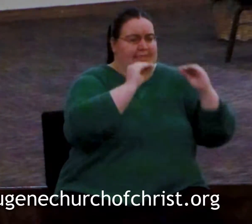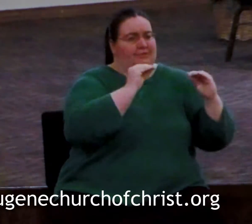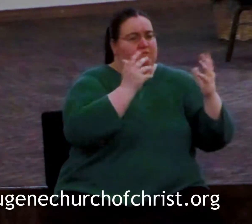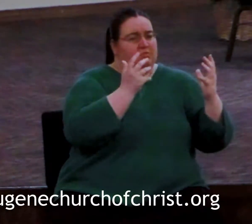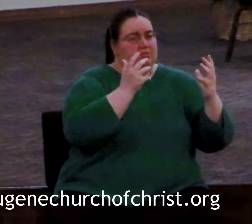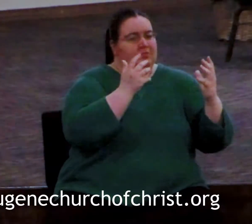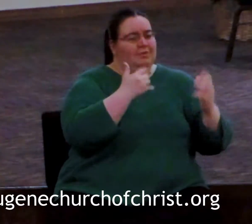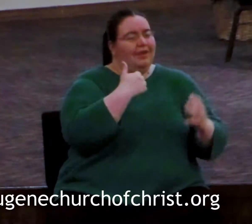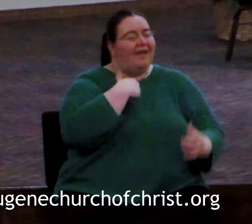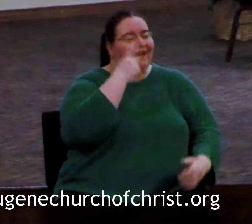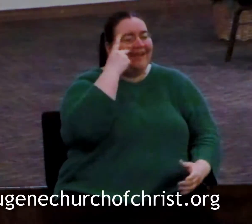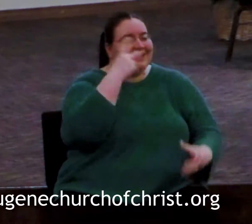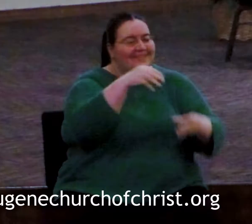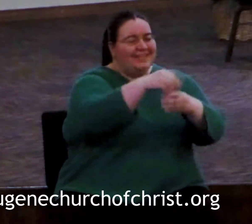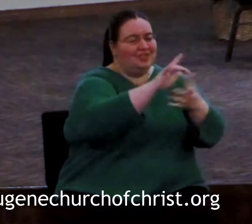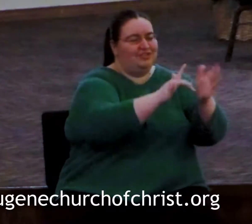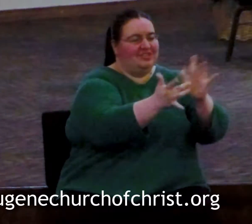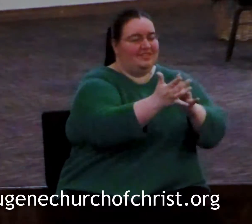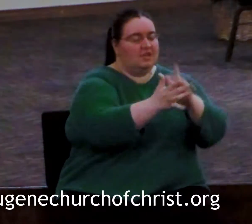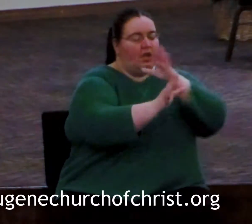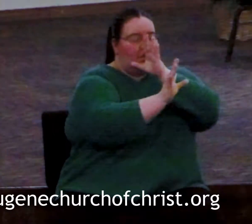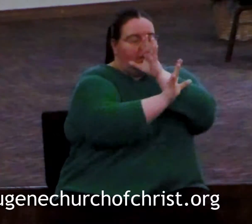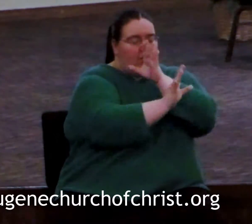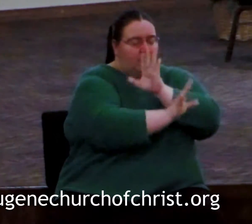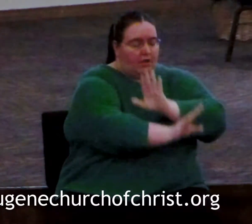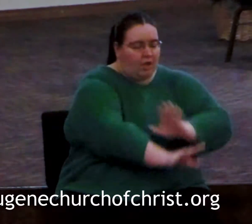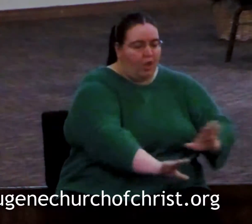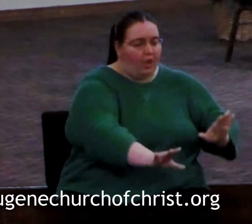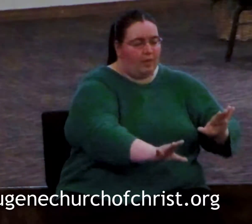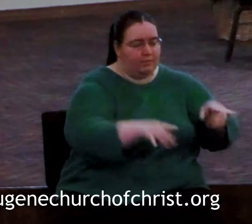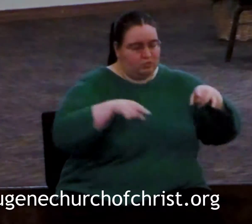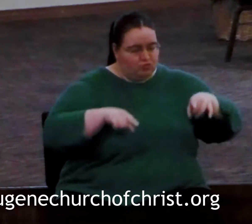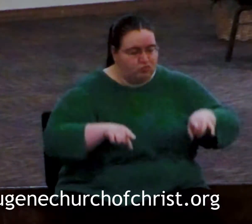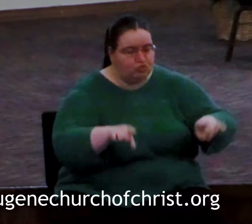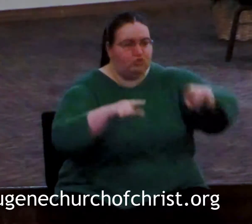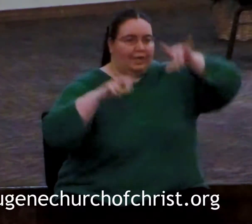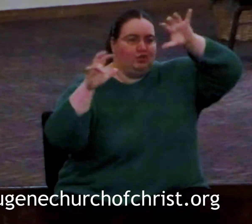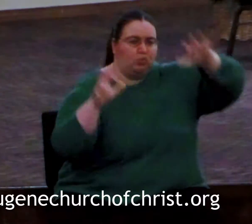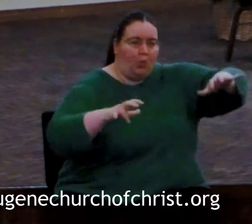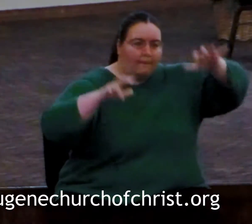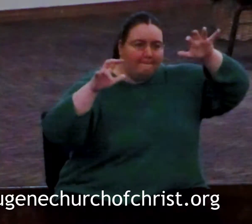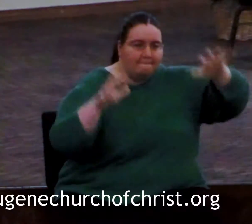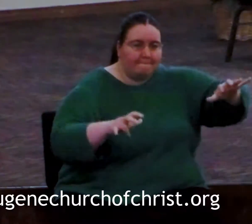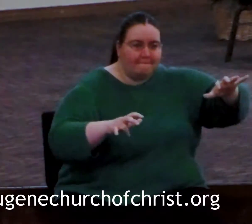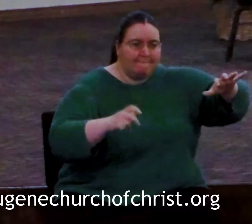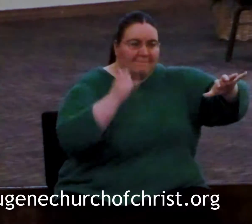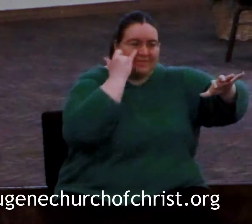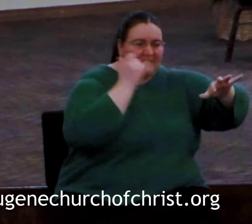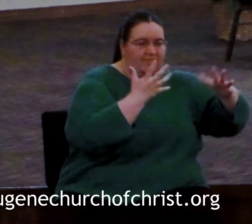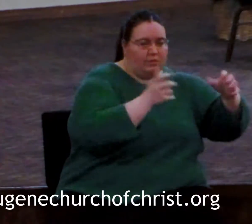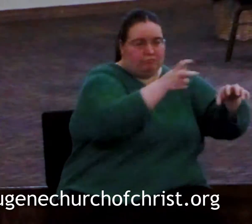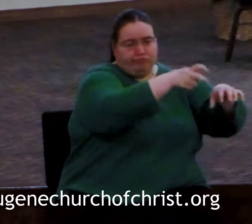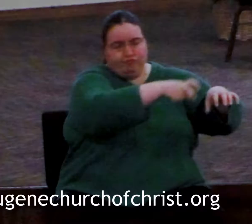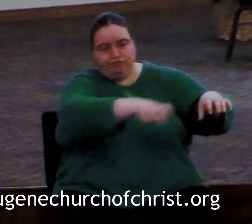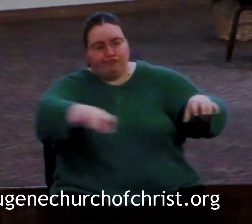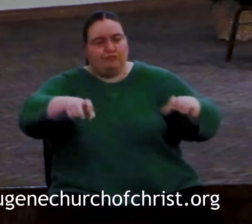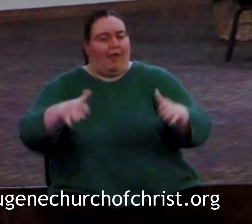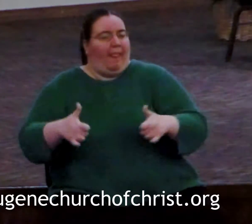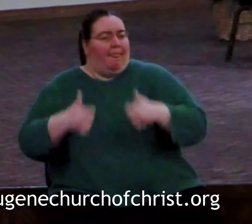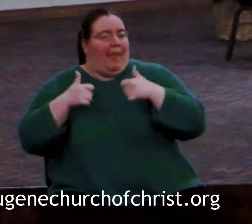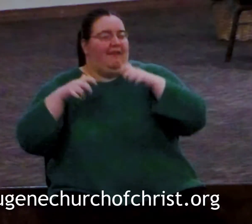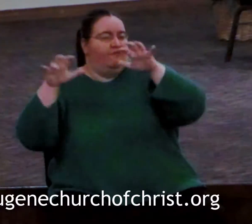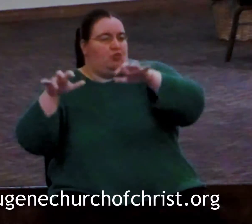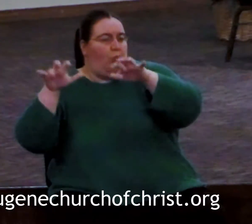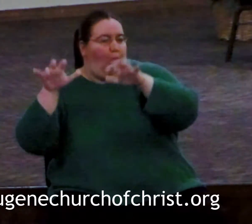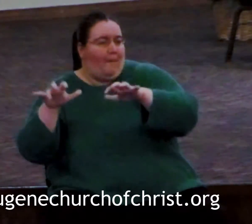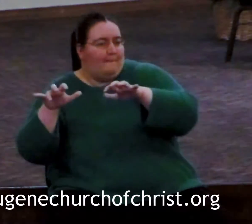calm within a storm. Now, if we want to take this into the idea of the storms of life, there are people who deal with those